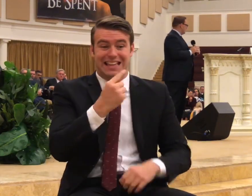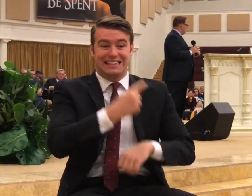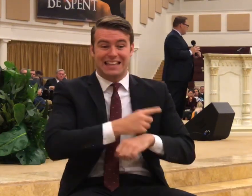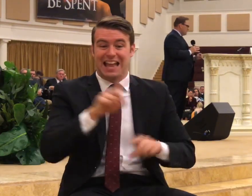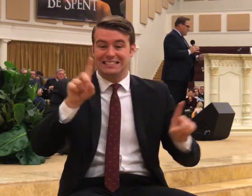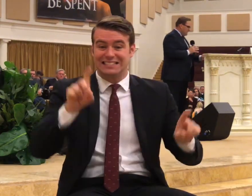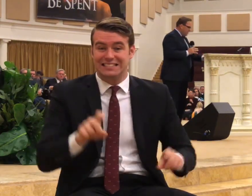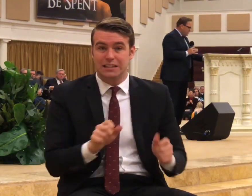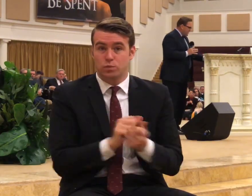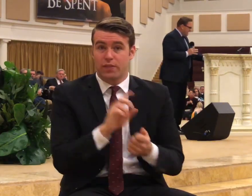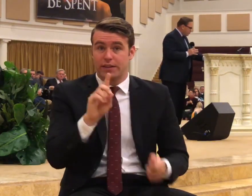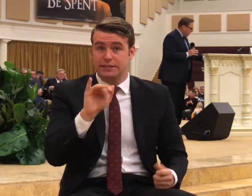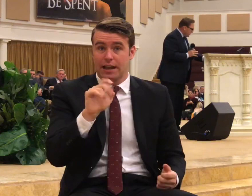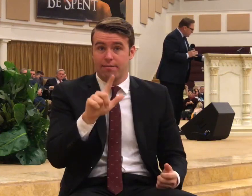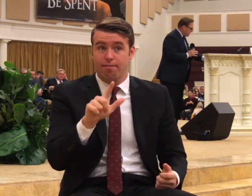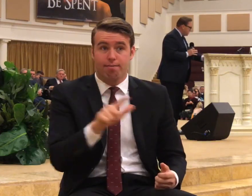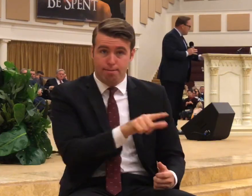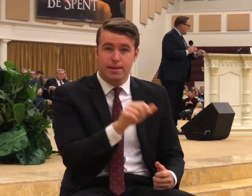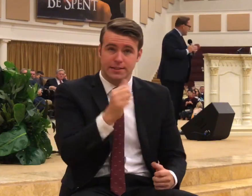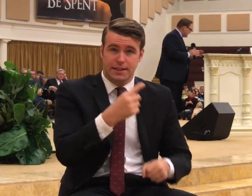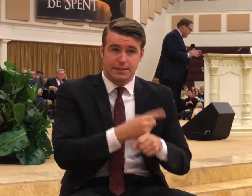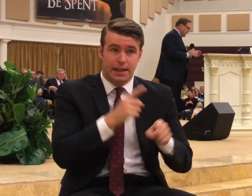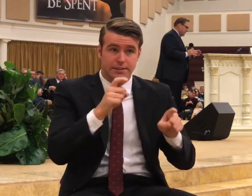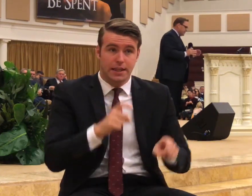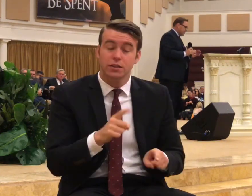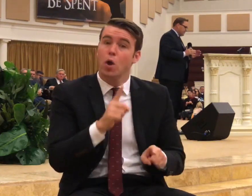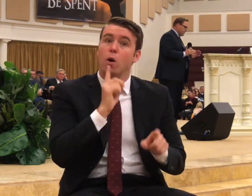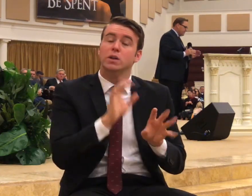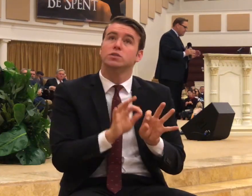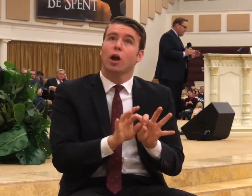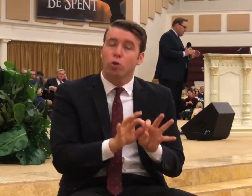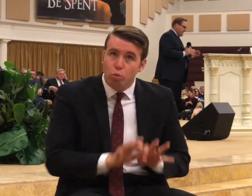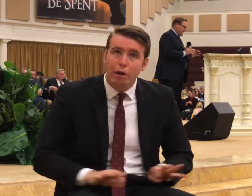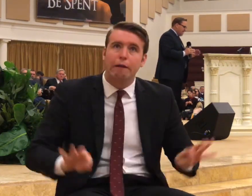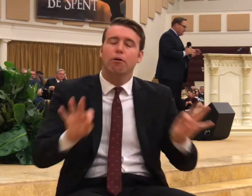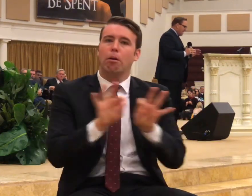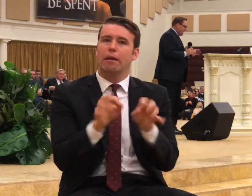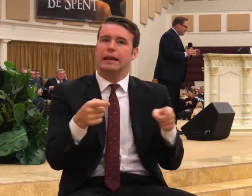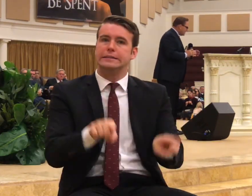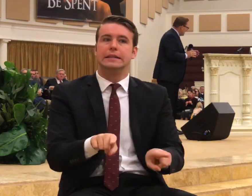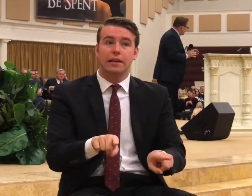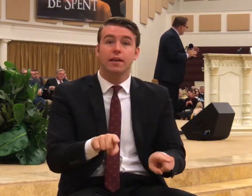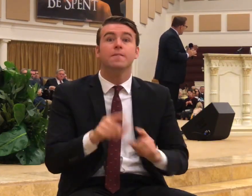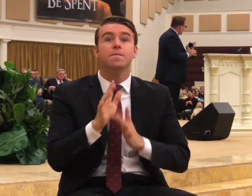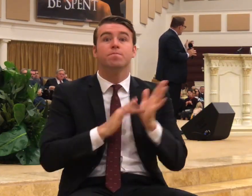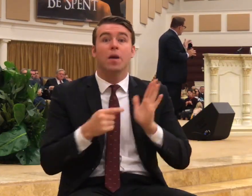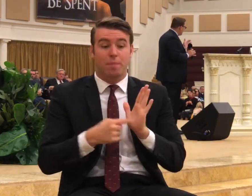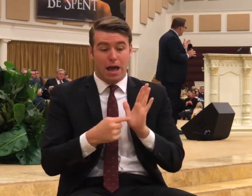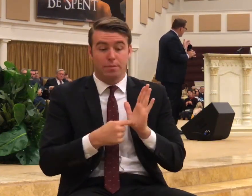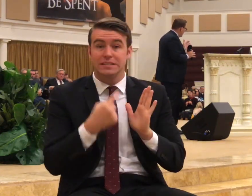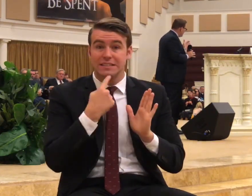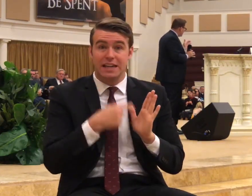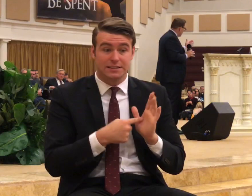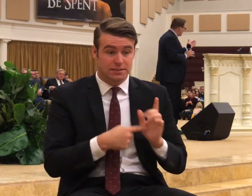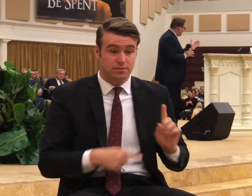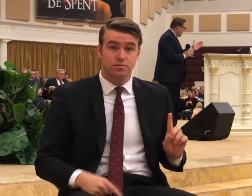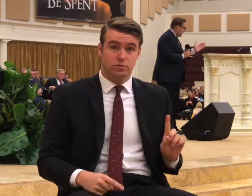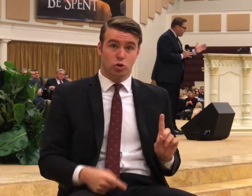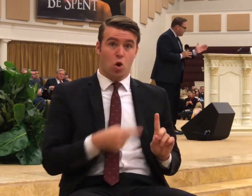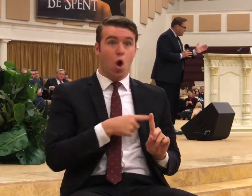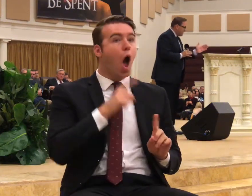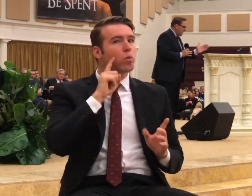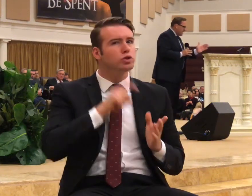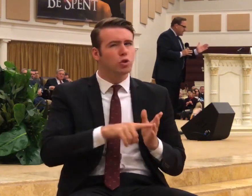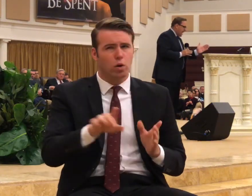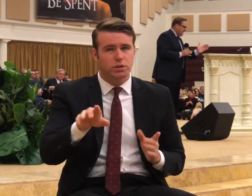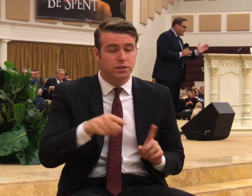test. That was a critical incident. And the Bible said, when he came to it, notice the